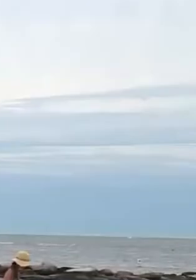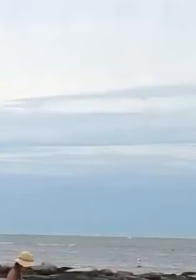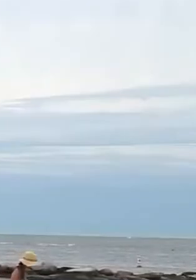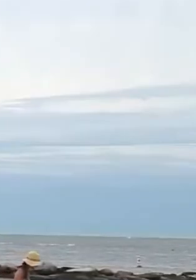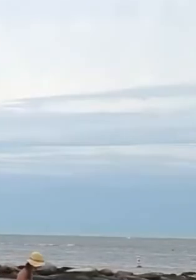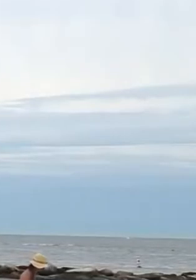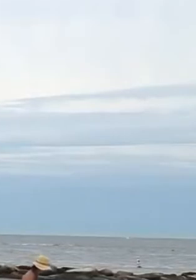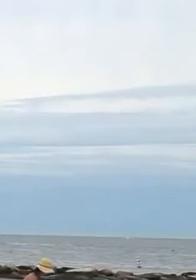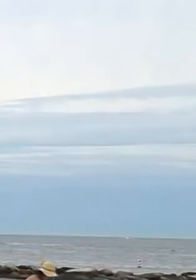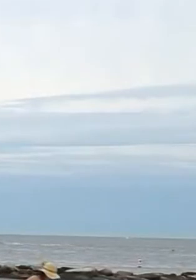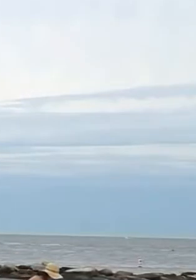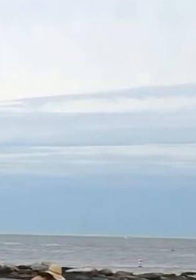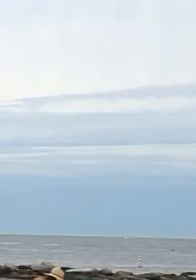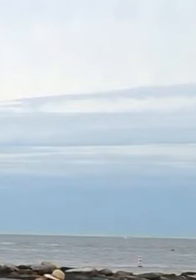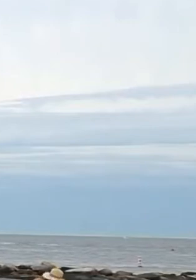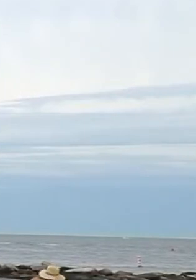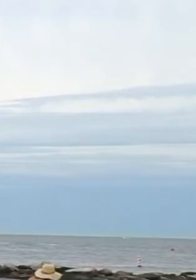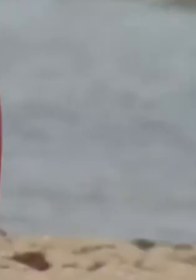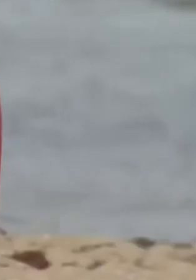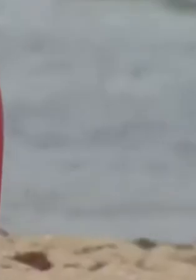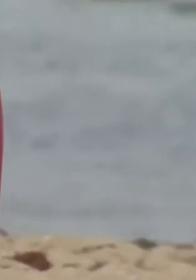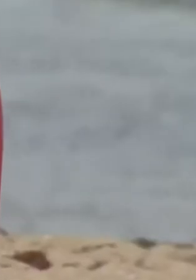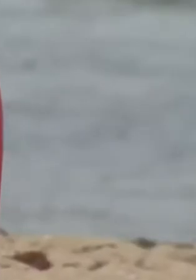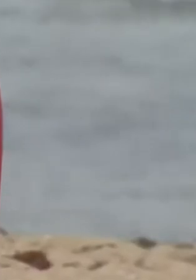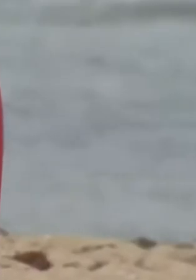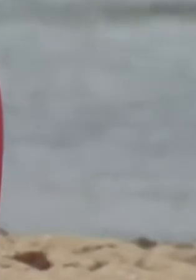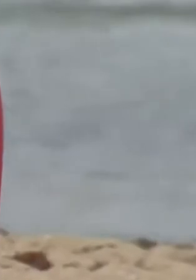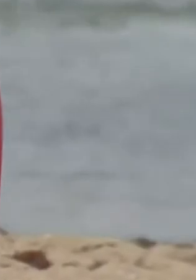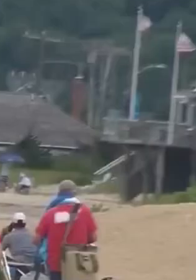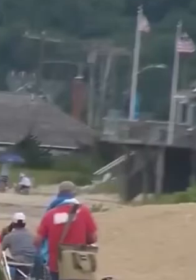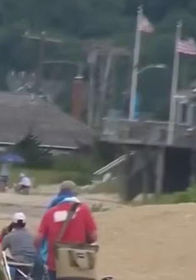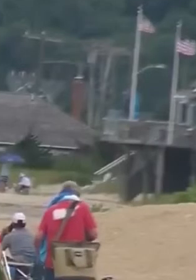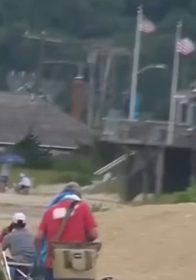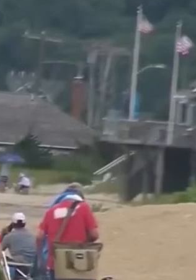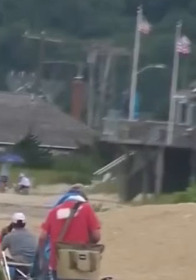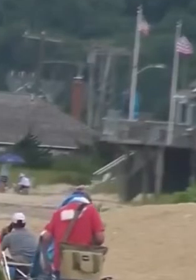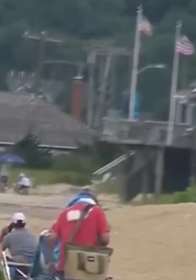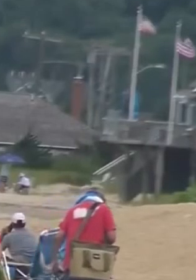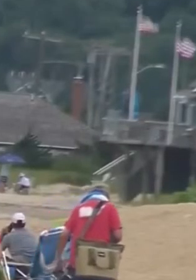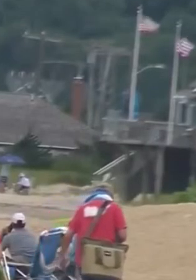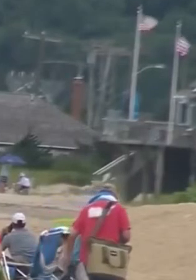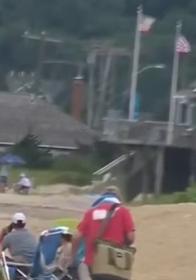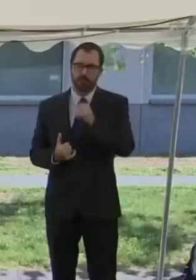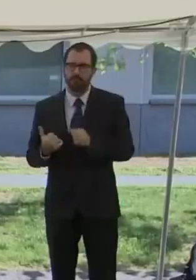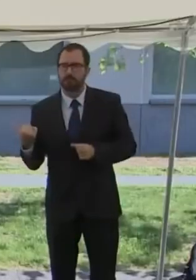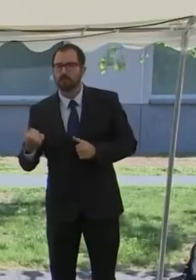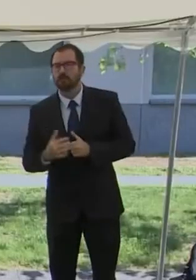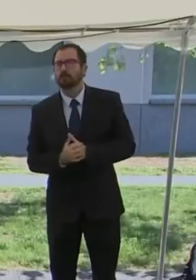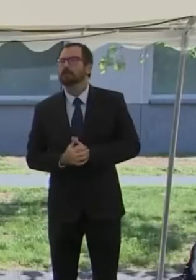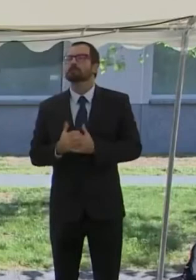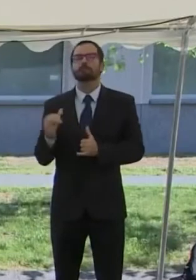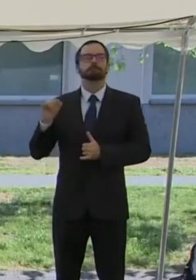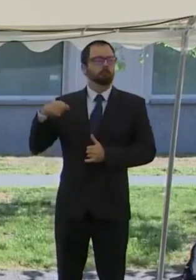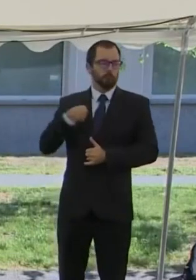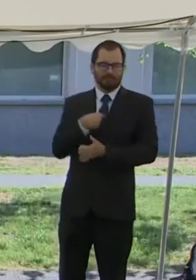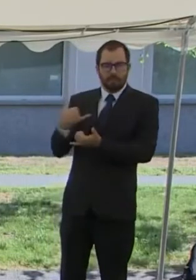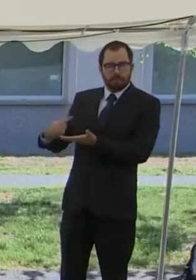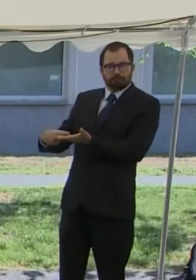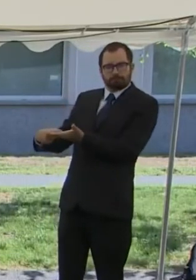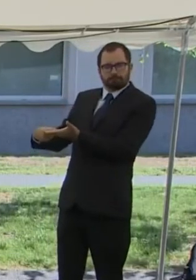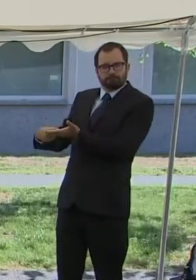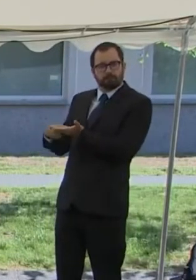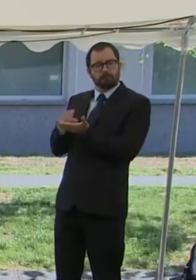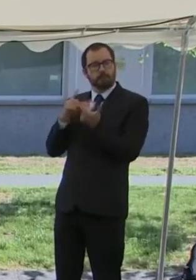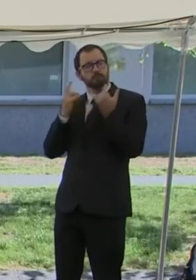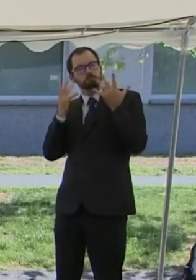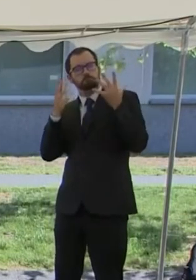distancing. In Falmouth, 8 town lifeguards tested positive after an off-duty party earlier this month. The bigger issue is not so much the nature of